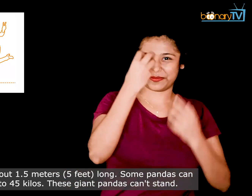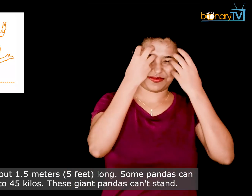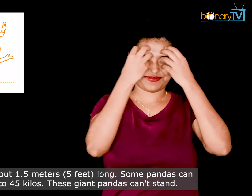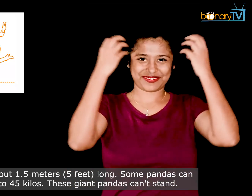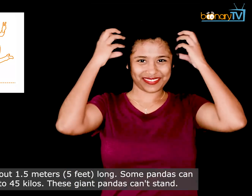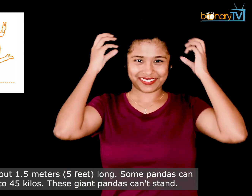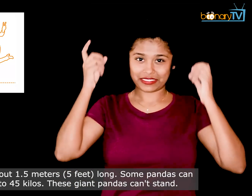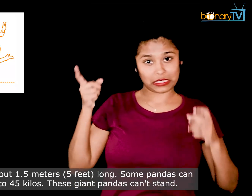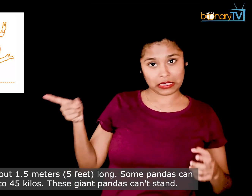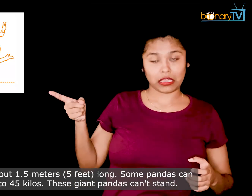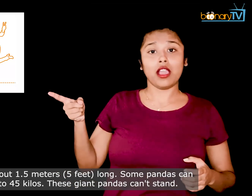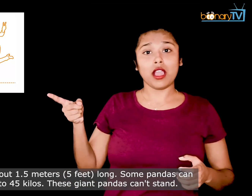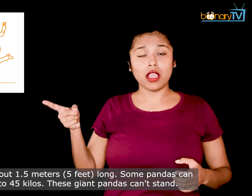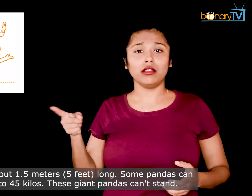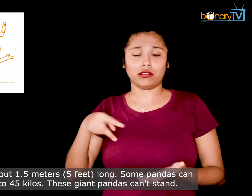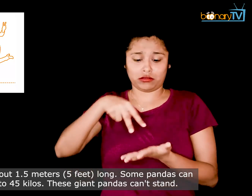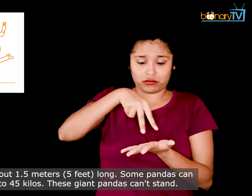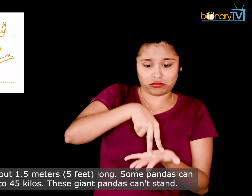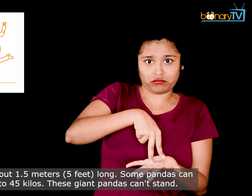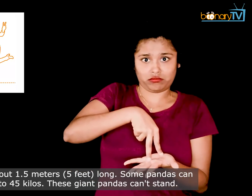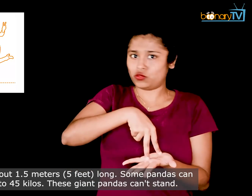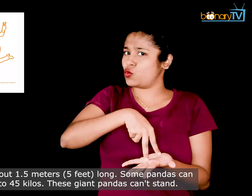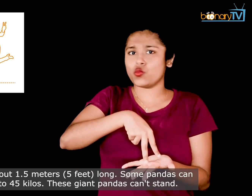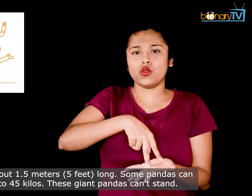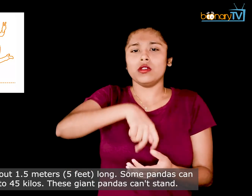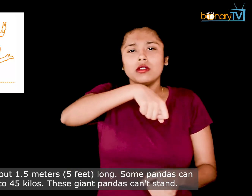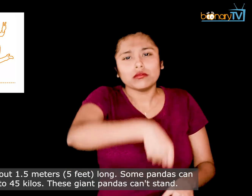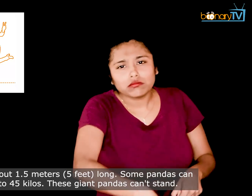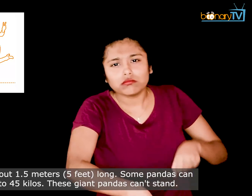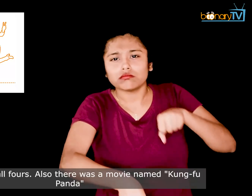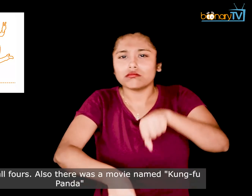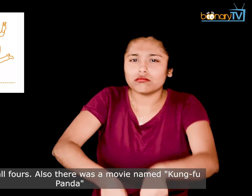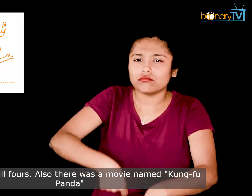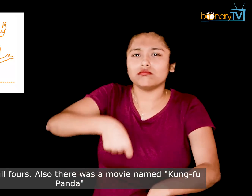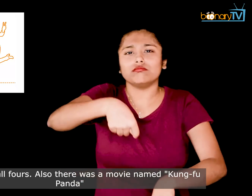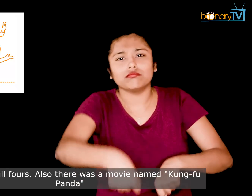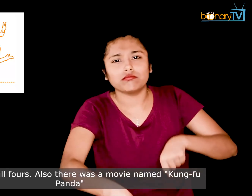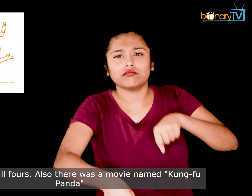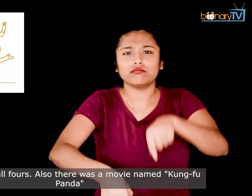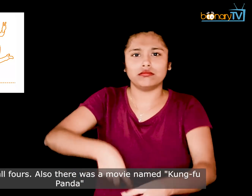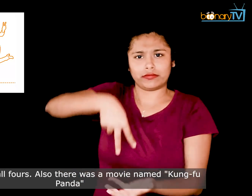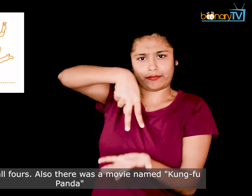These giant pandas can't stand. They walk on all fours.